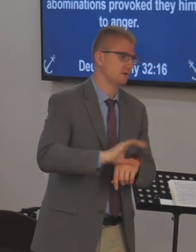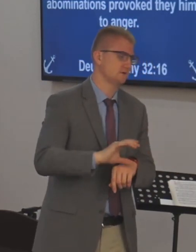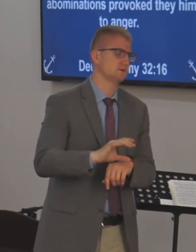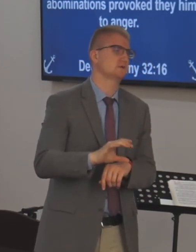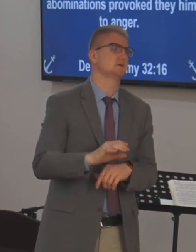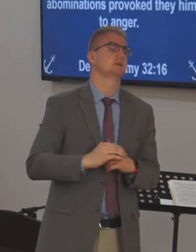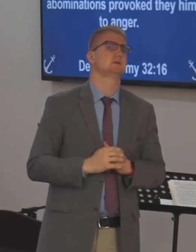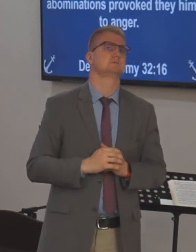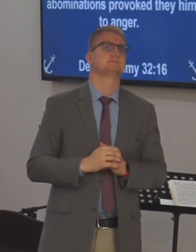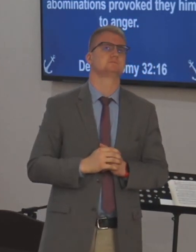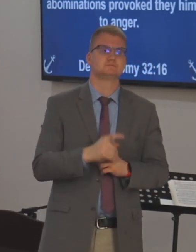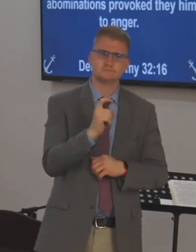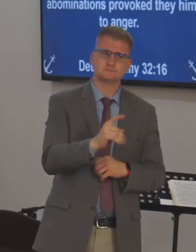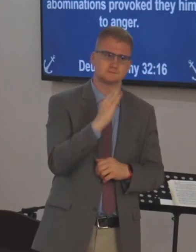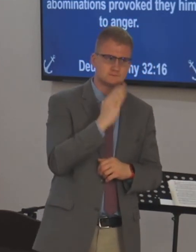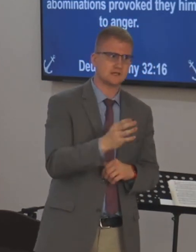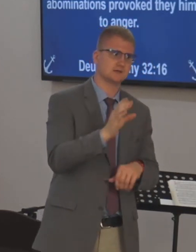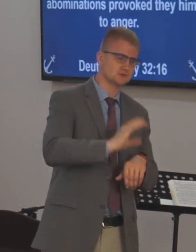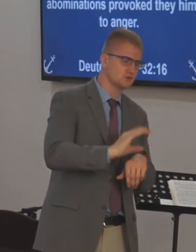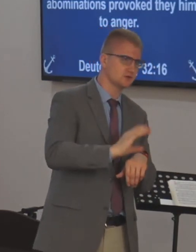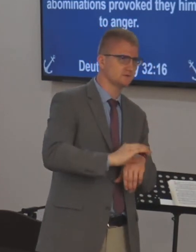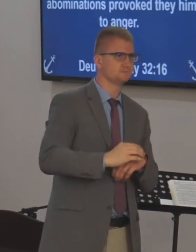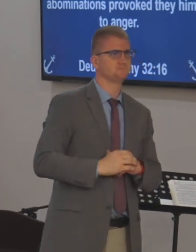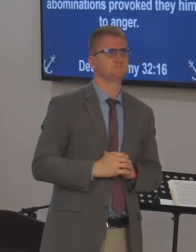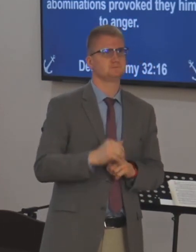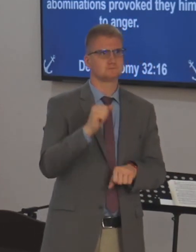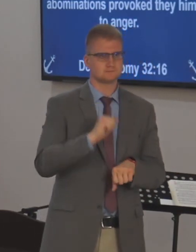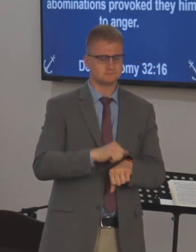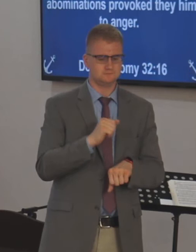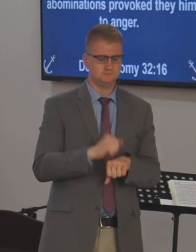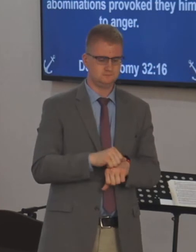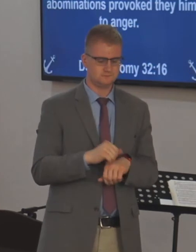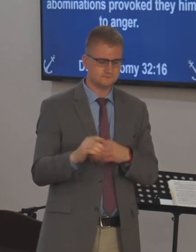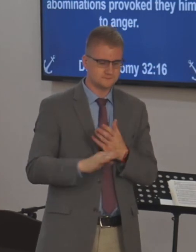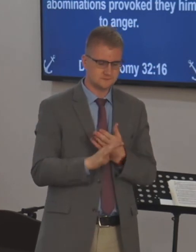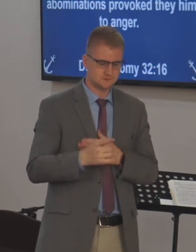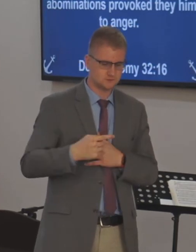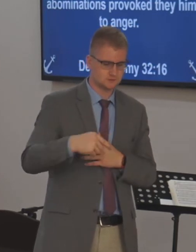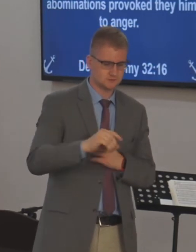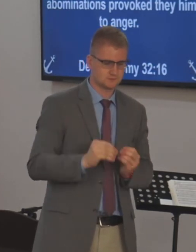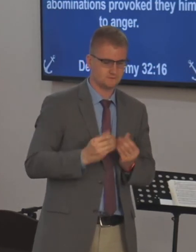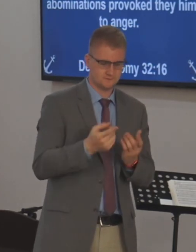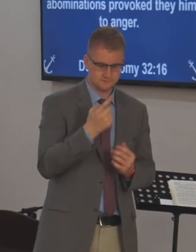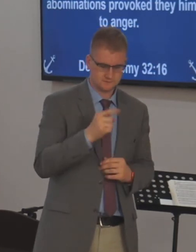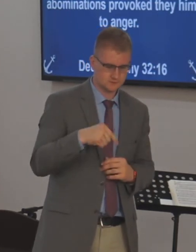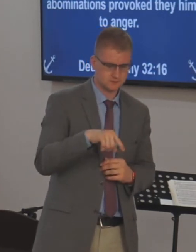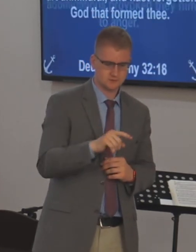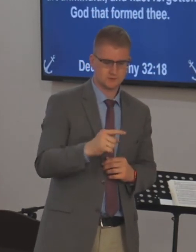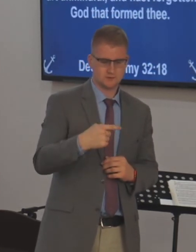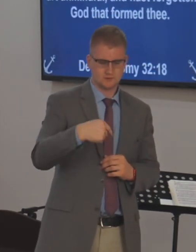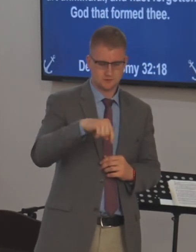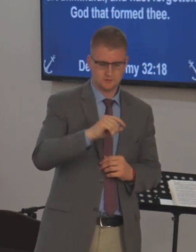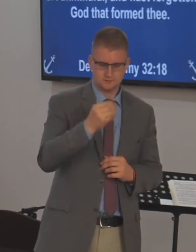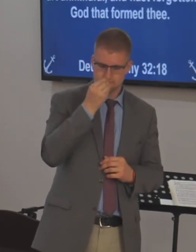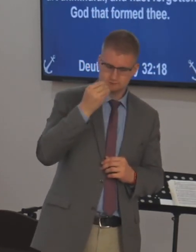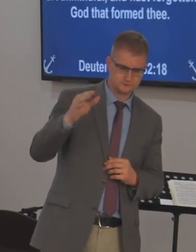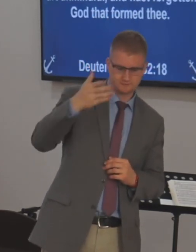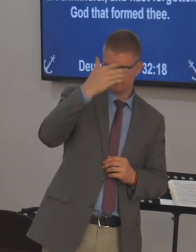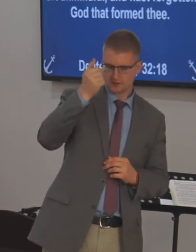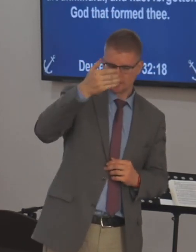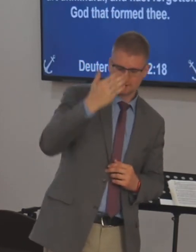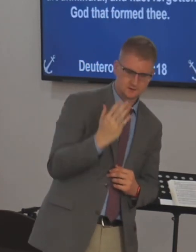is again. Of the rock that begot thee, thou art unmindful and hast forgotten God and that formed thee. If people